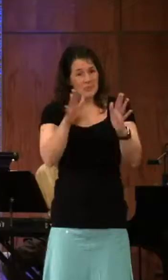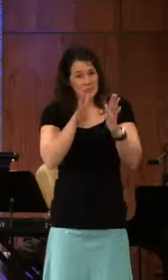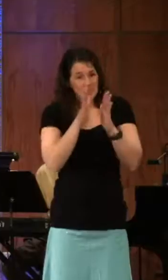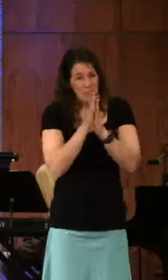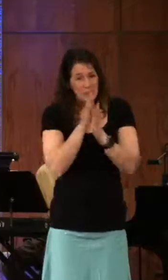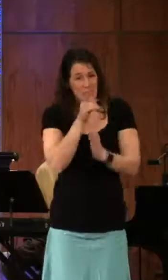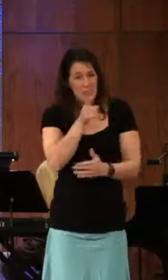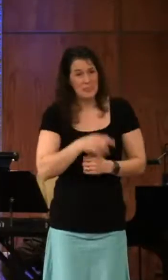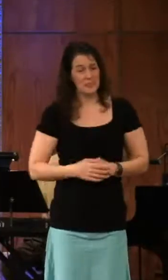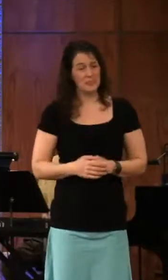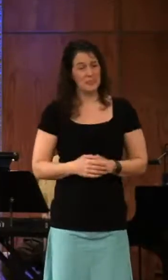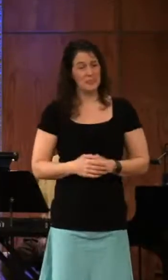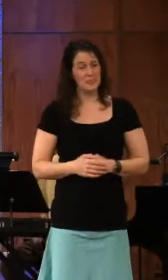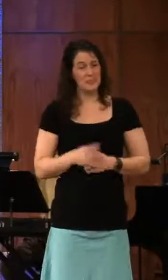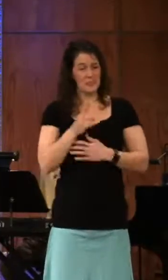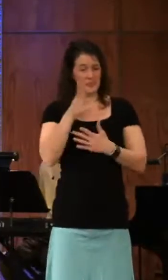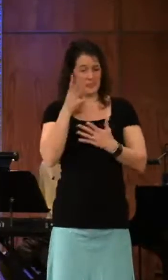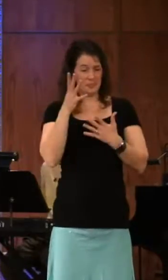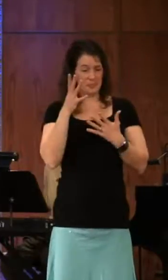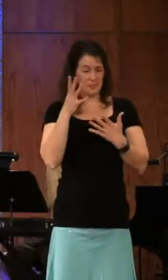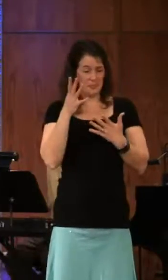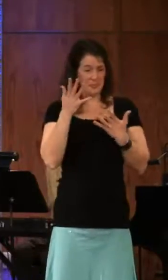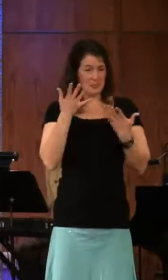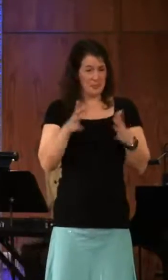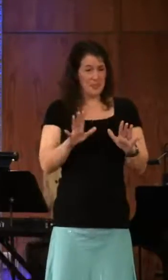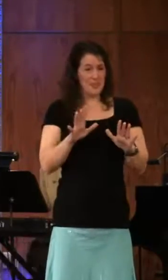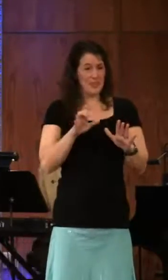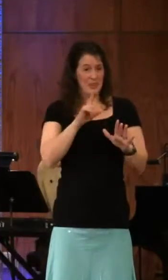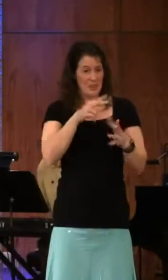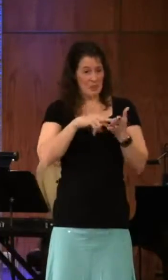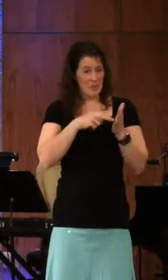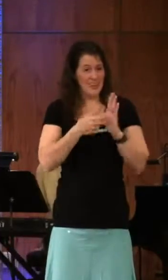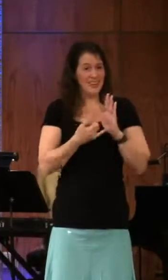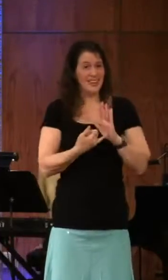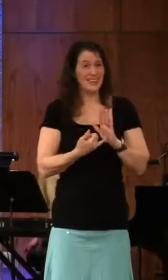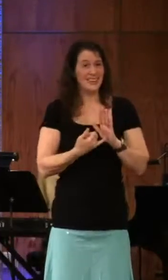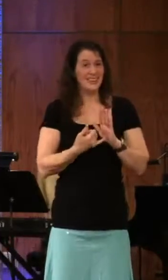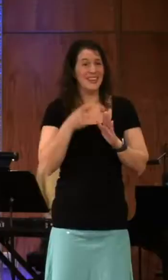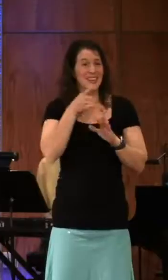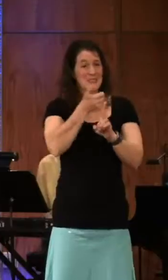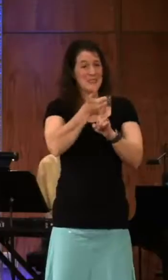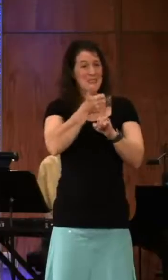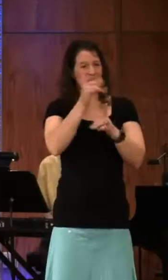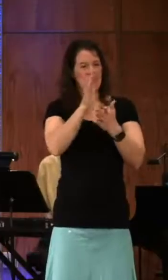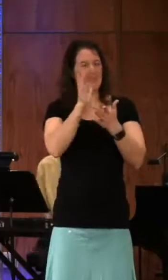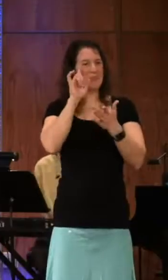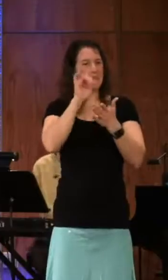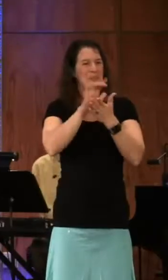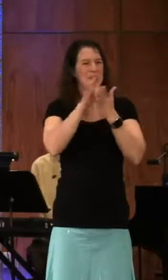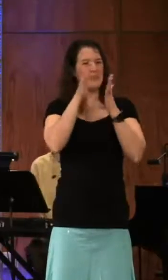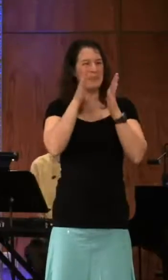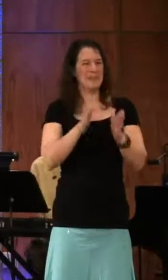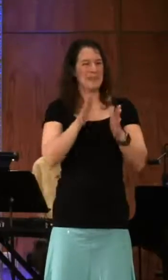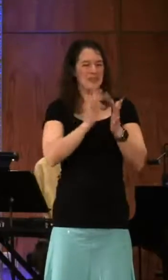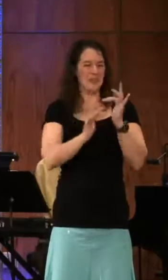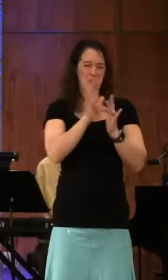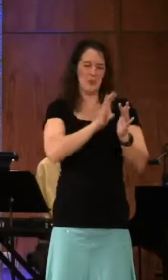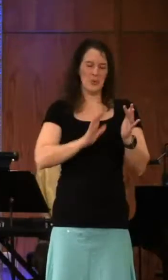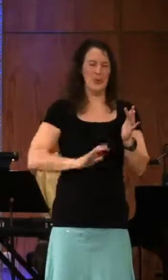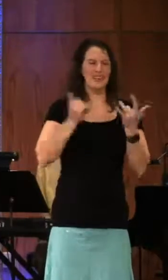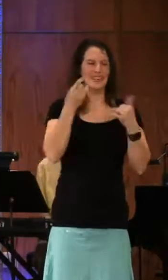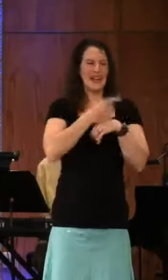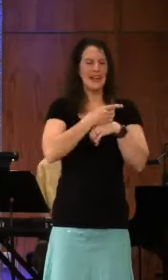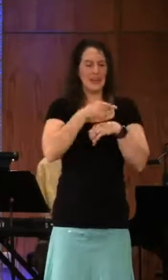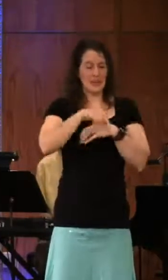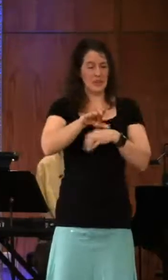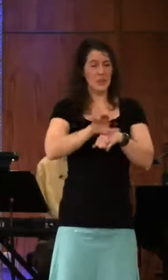prayer? If you did and you meant it, then you have become a believer in Jesus Christ today. And we as a church want to